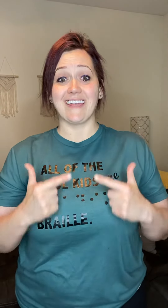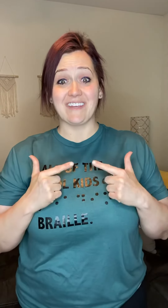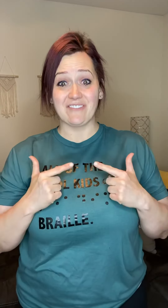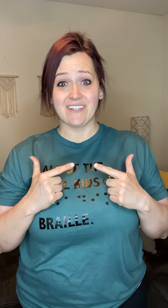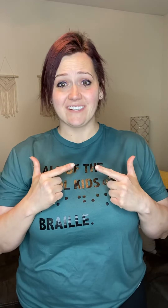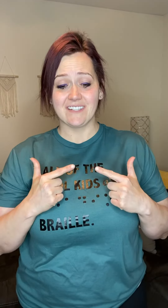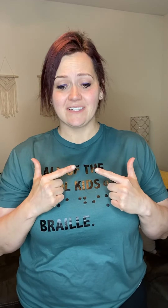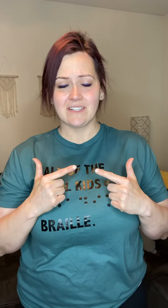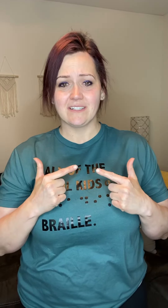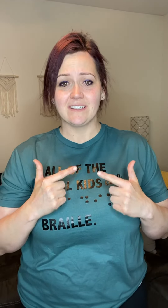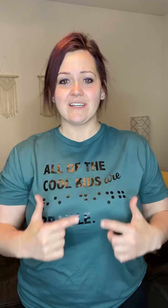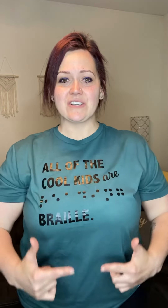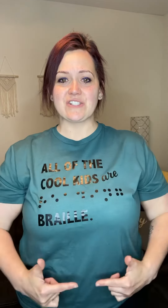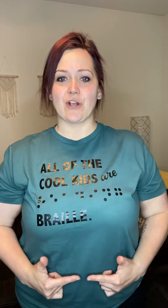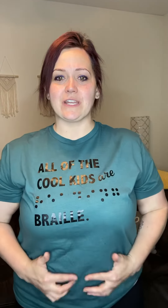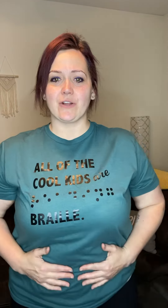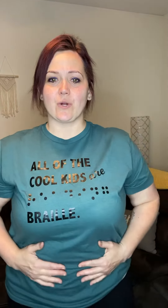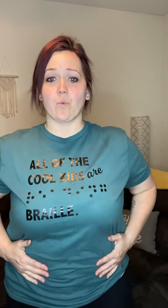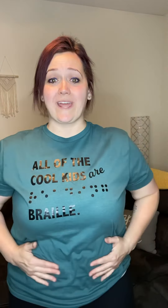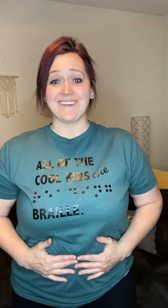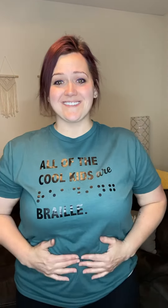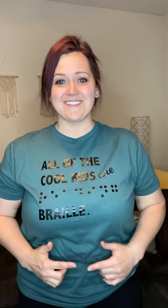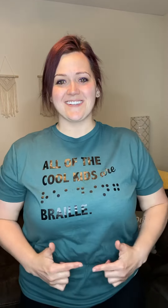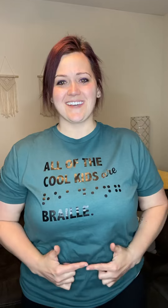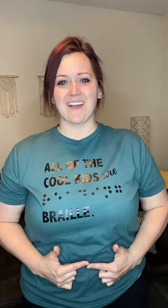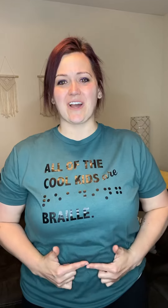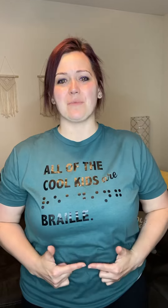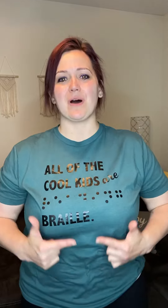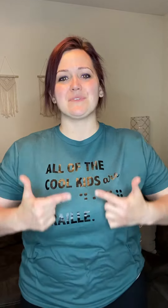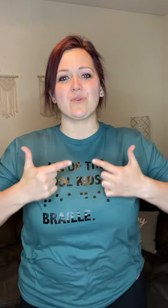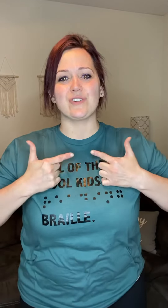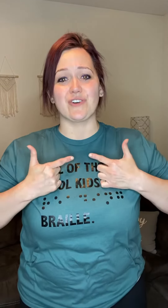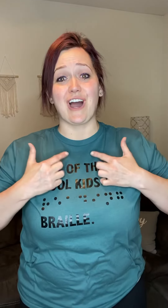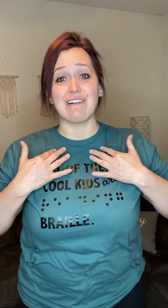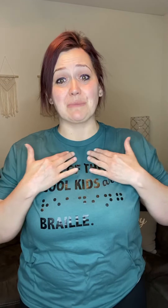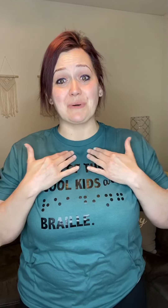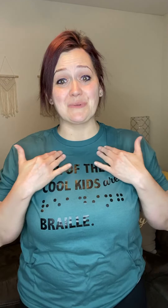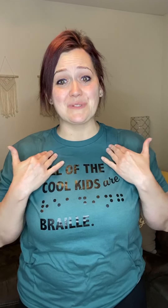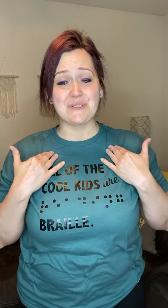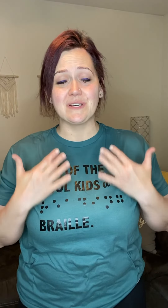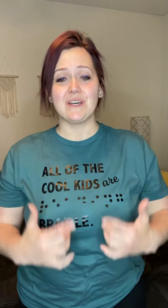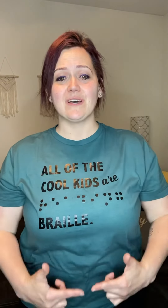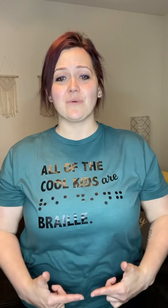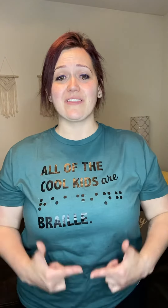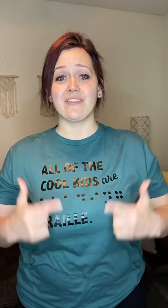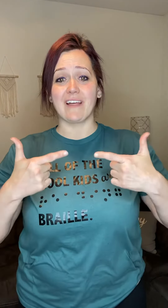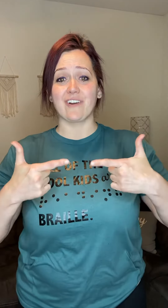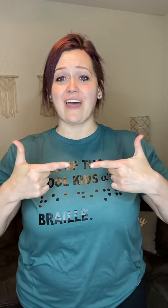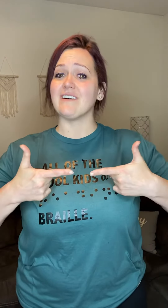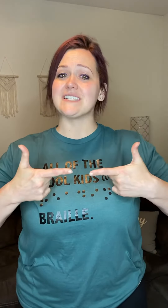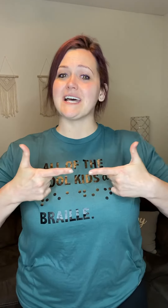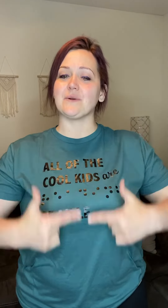Live. Start near your waist and come up towards your collarbones with the letter L